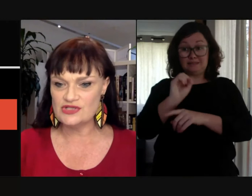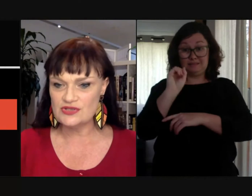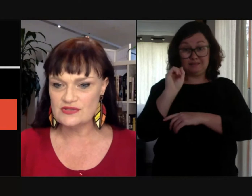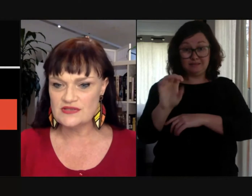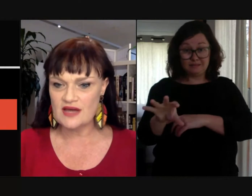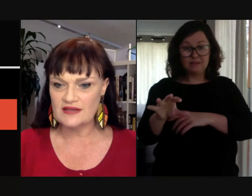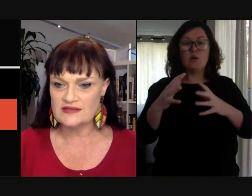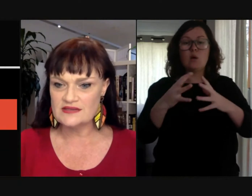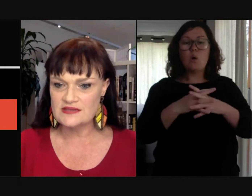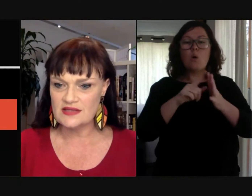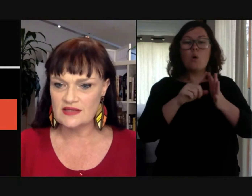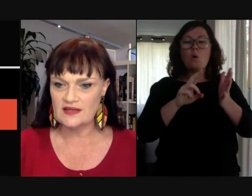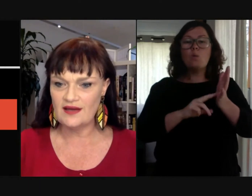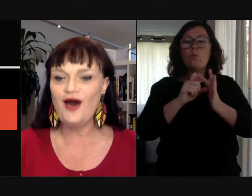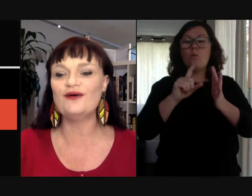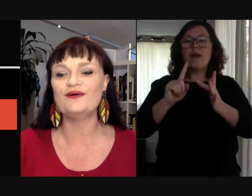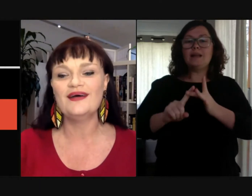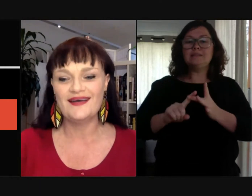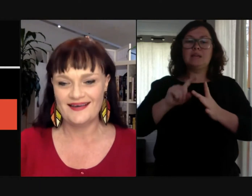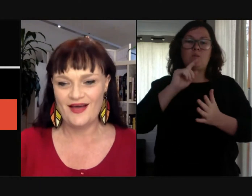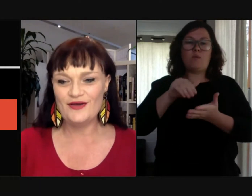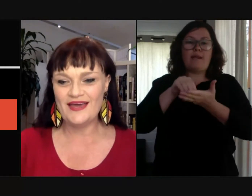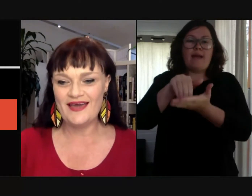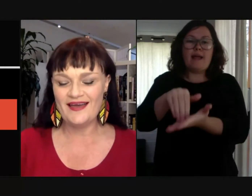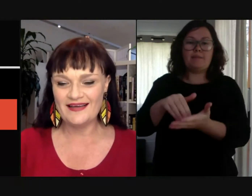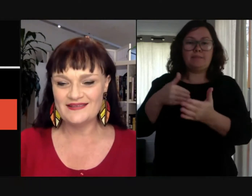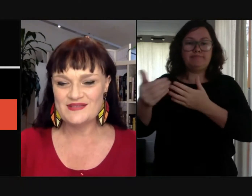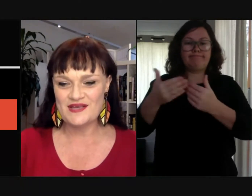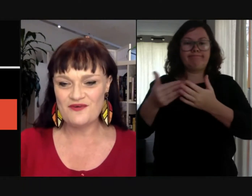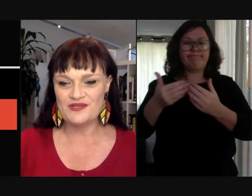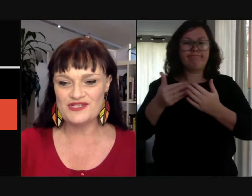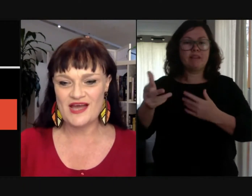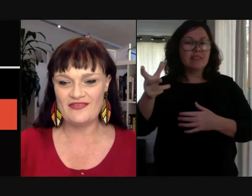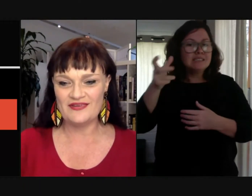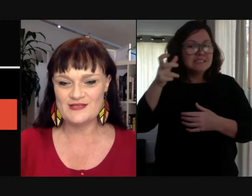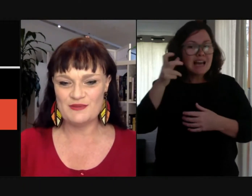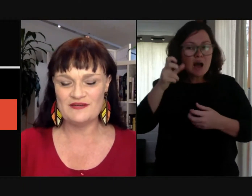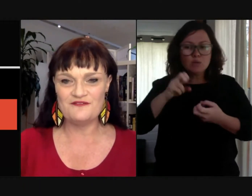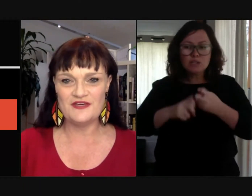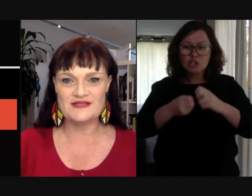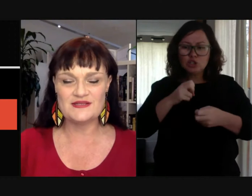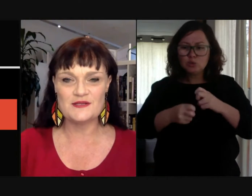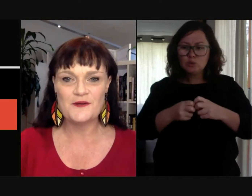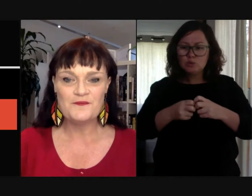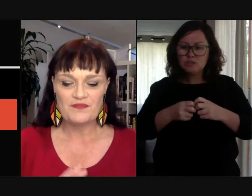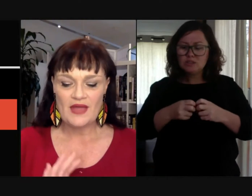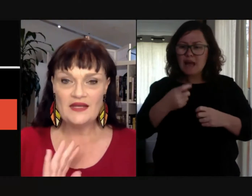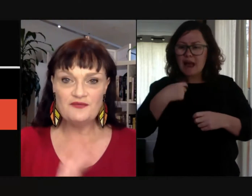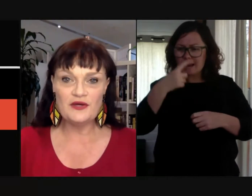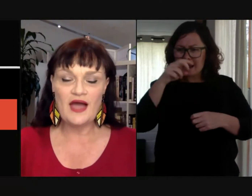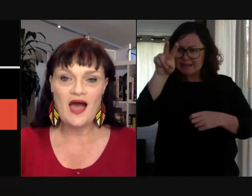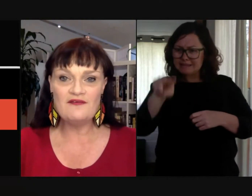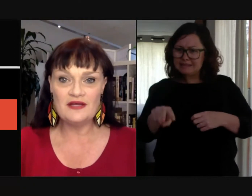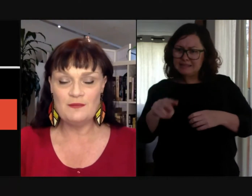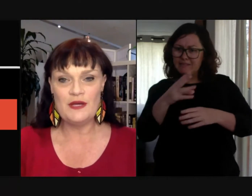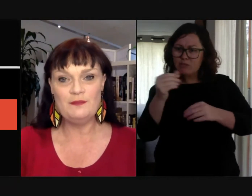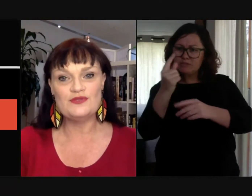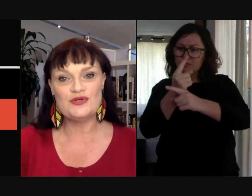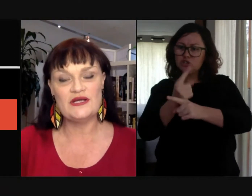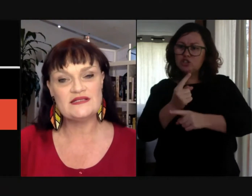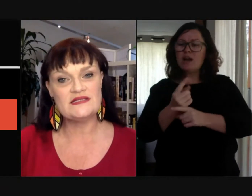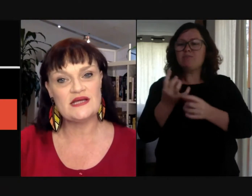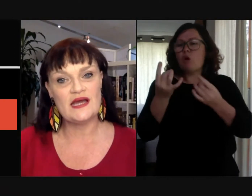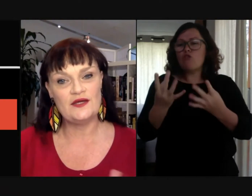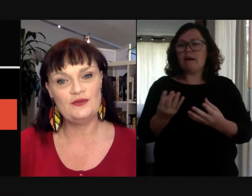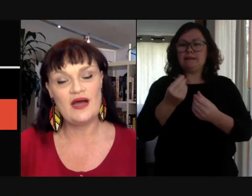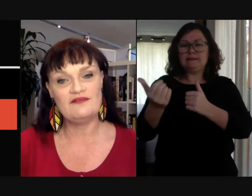any issues. I can see, okay, I can see from the chat that it's been fixed. And if we have any people